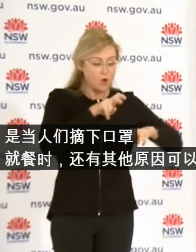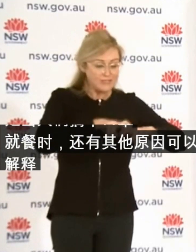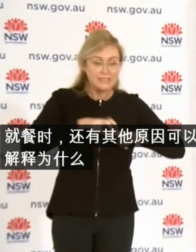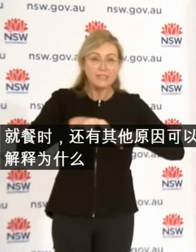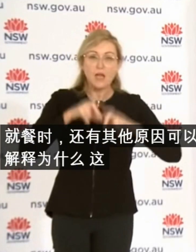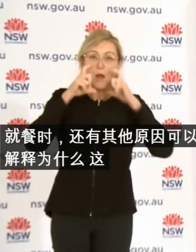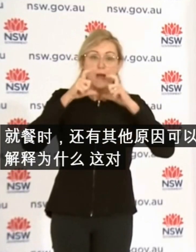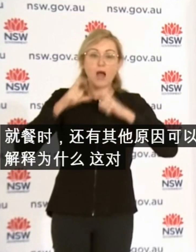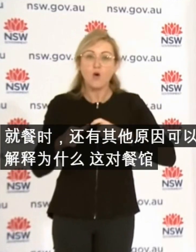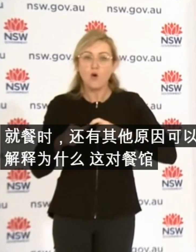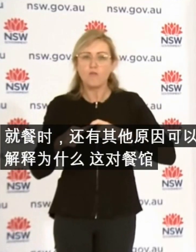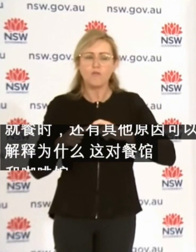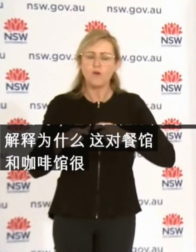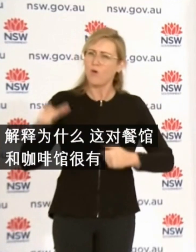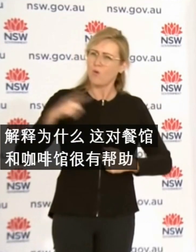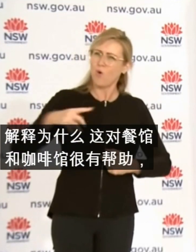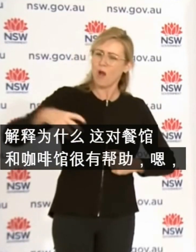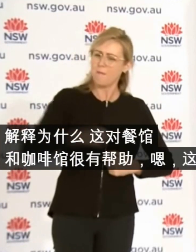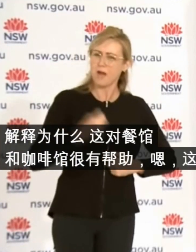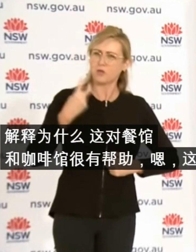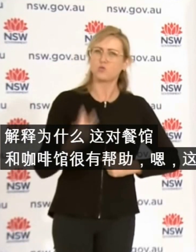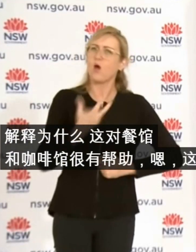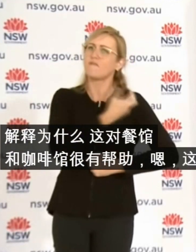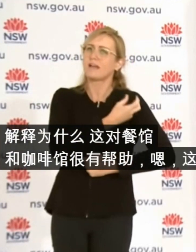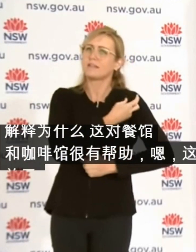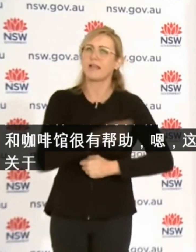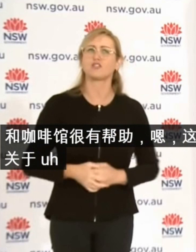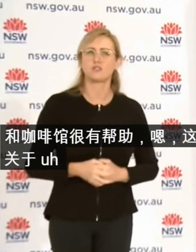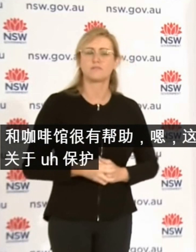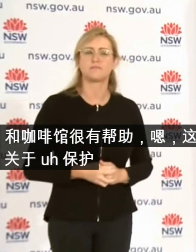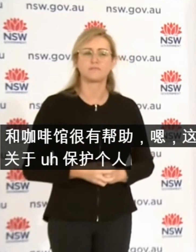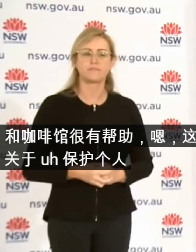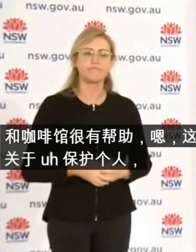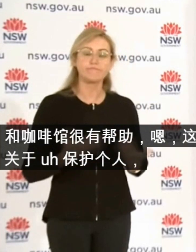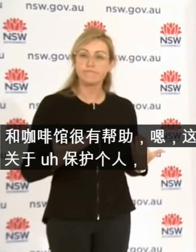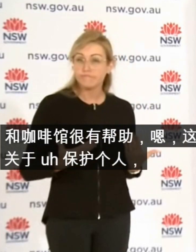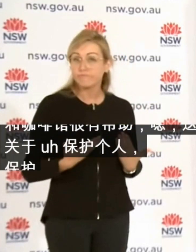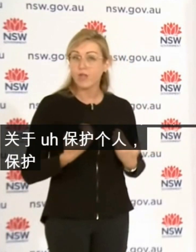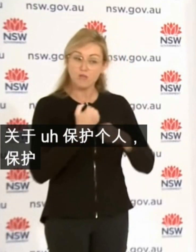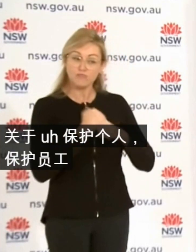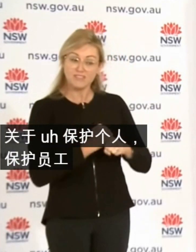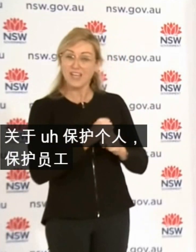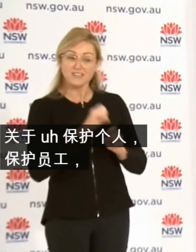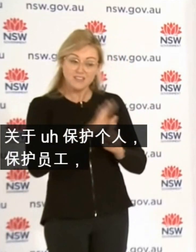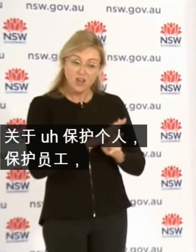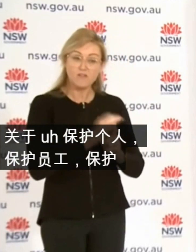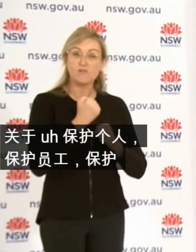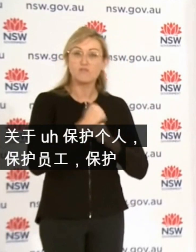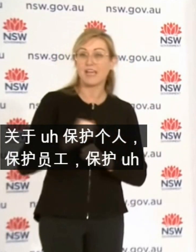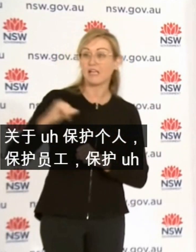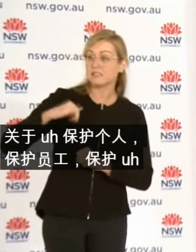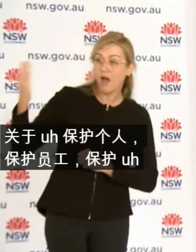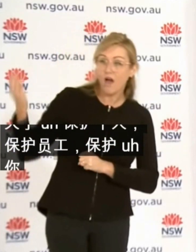reasons why it's helpful in restaurants and cafes? Well, it's about protecting the individuals, protecting the staff,